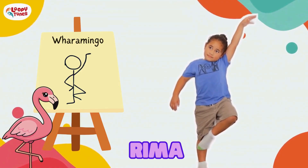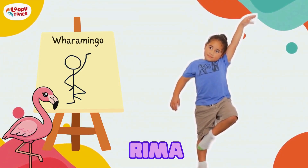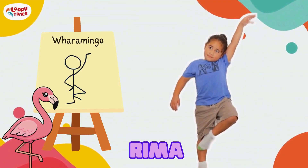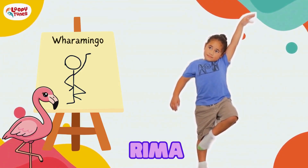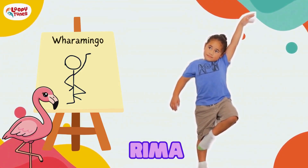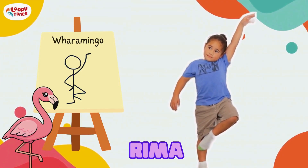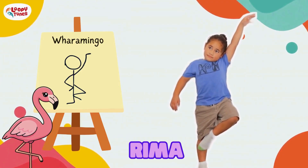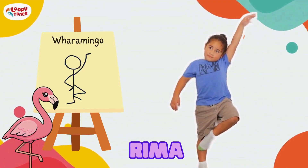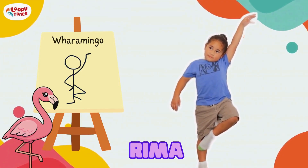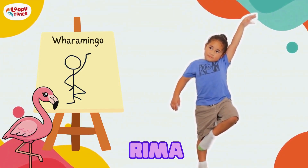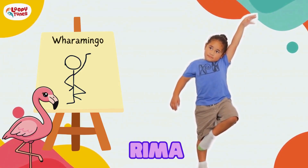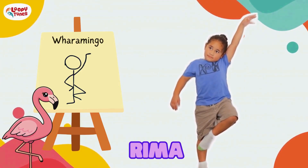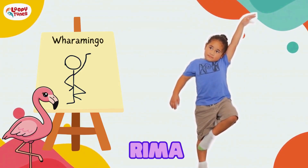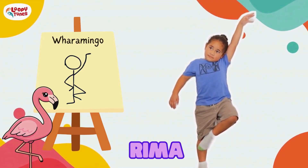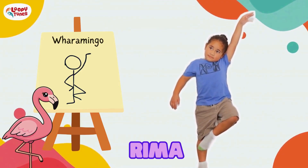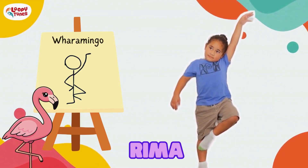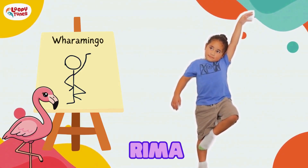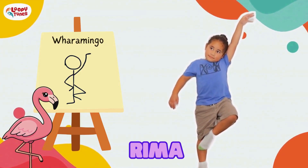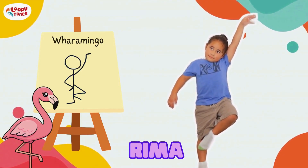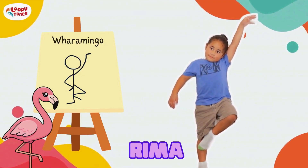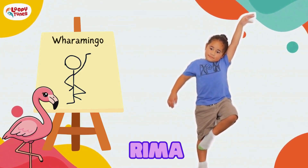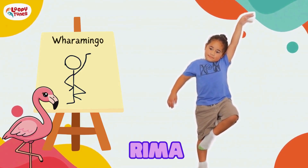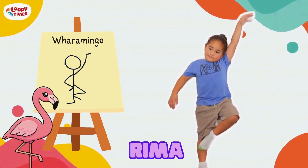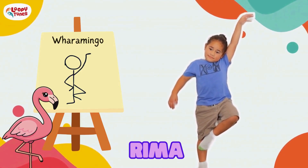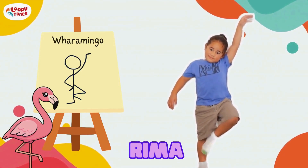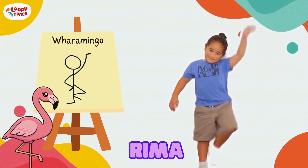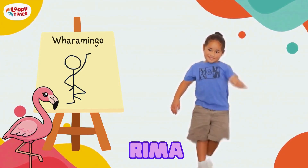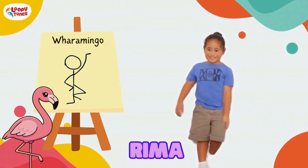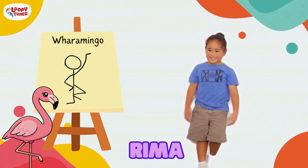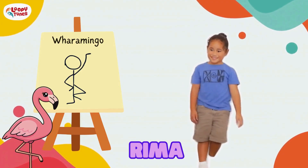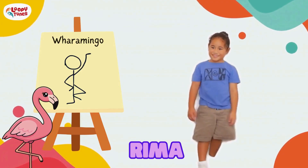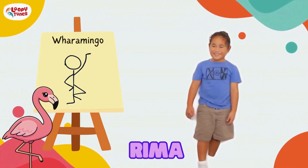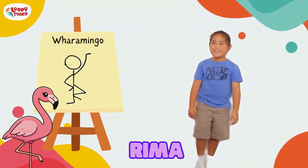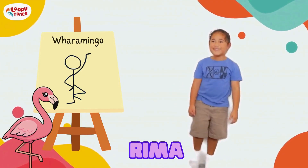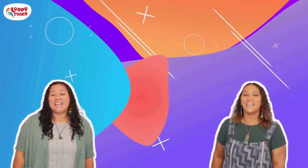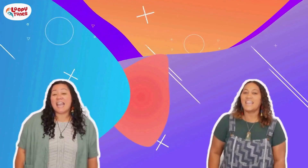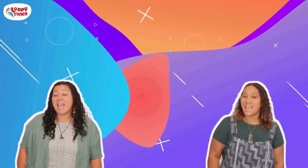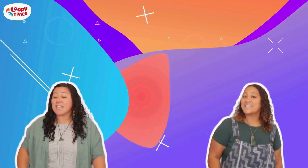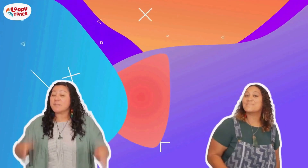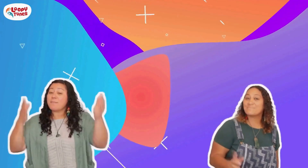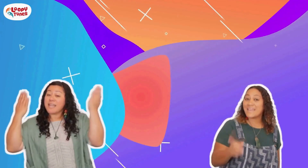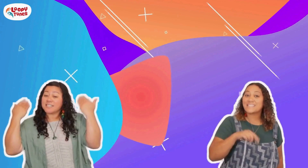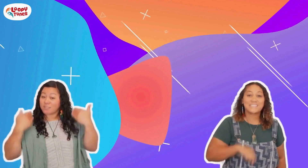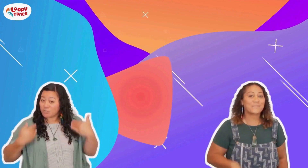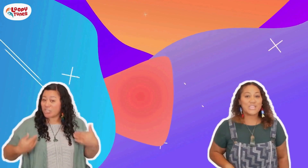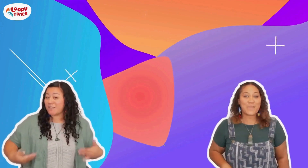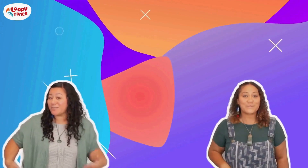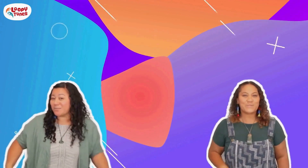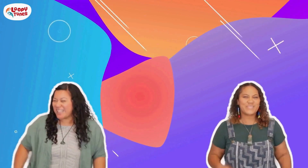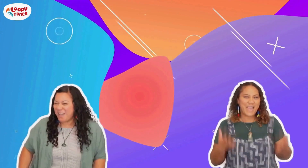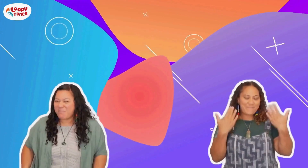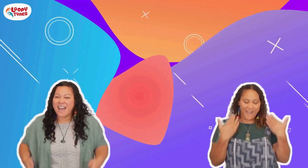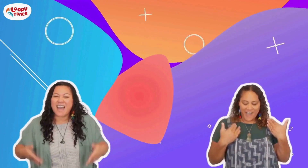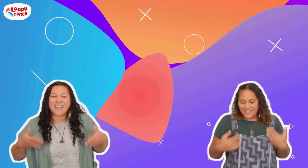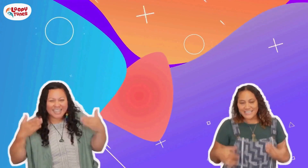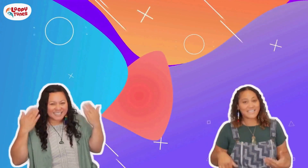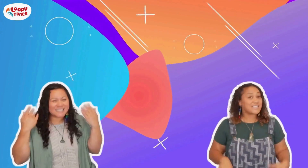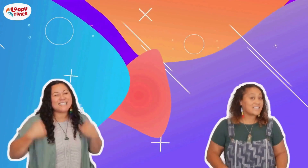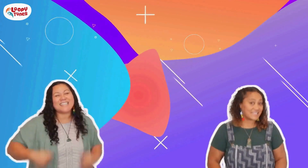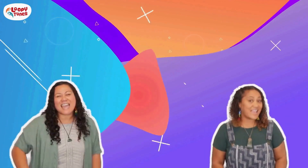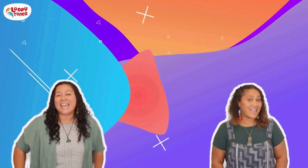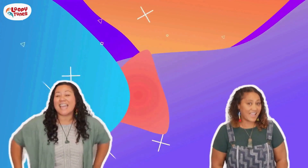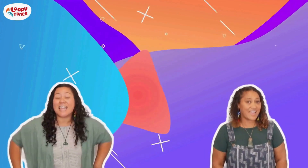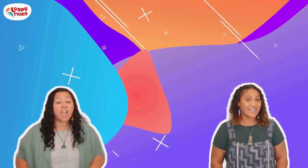wha, rima! Well done! Great balancing. Let's make some shapes with our